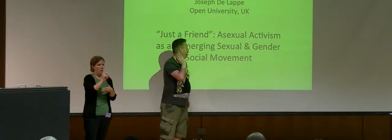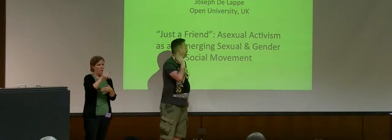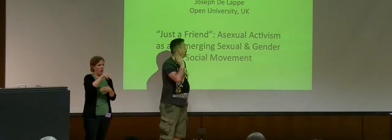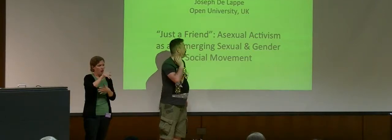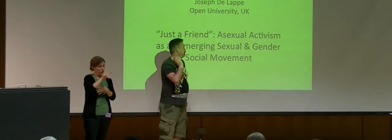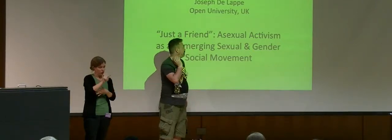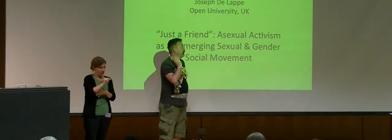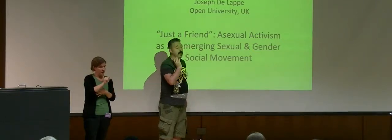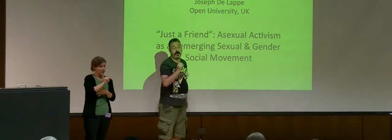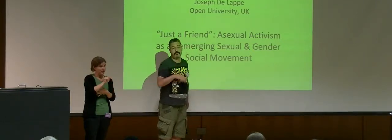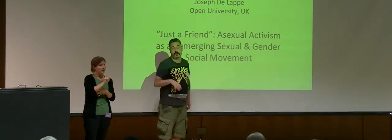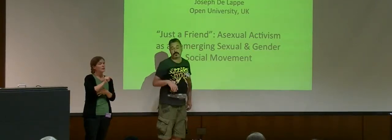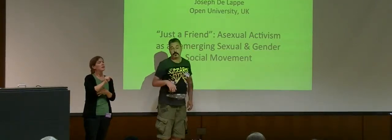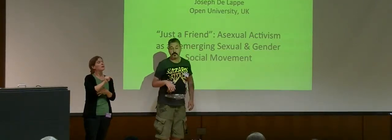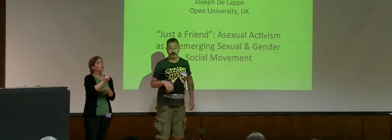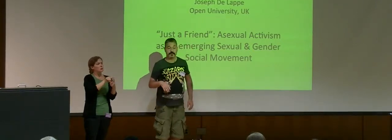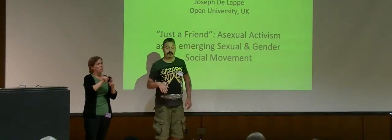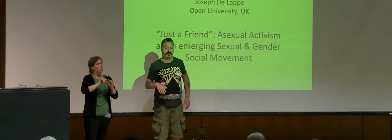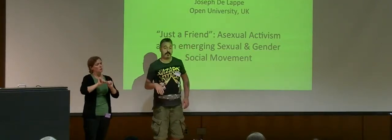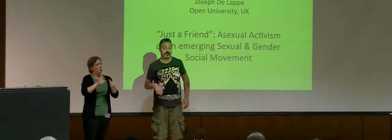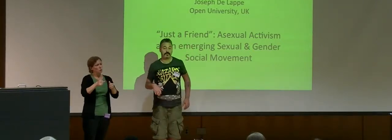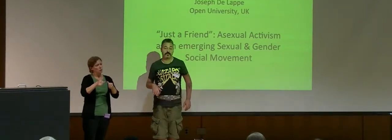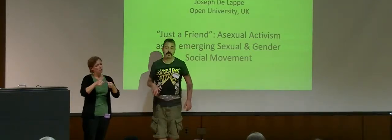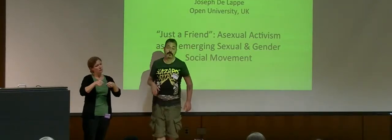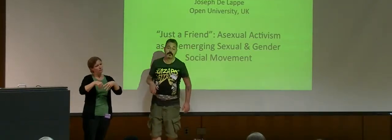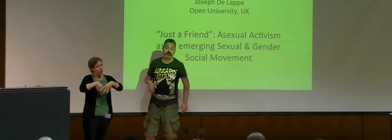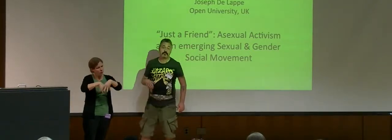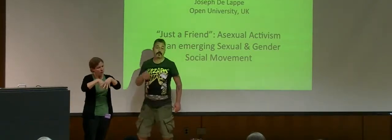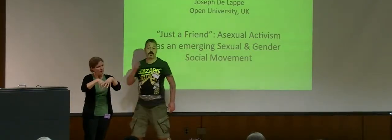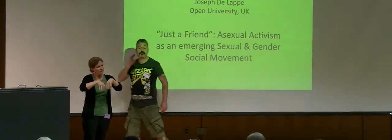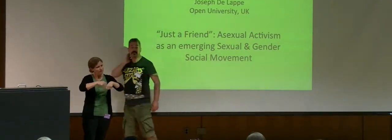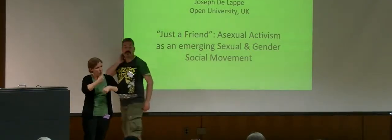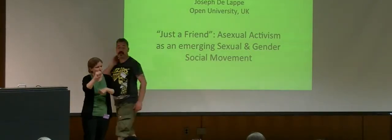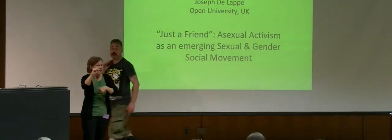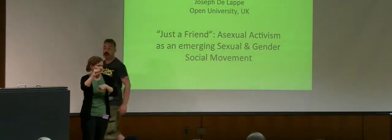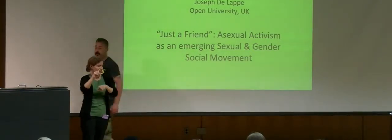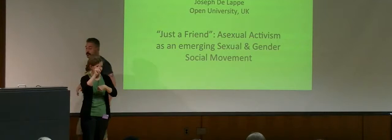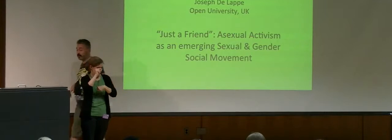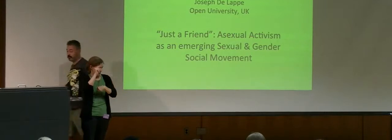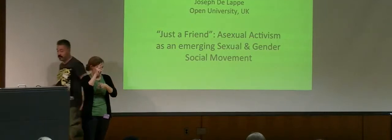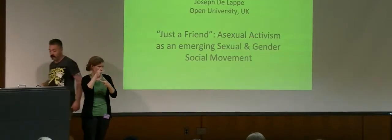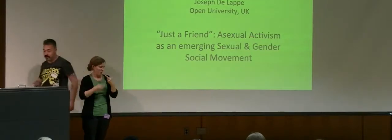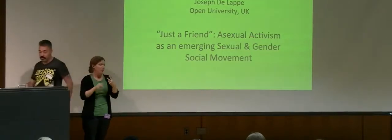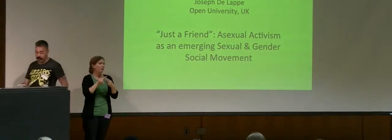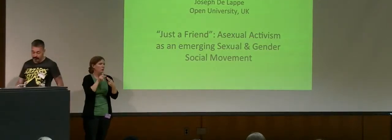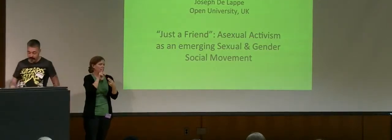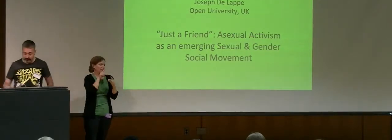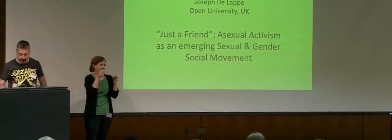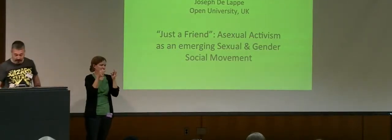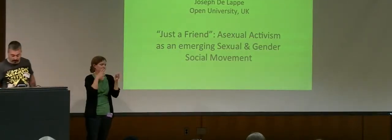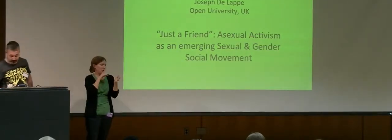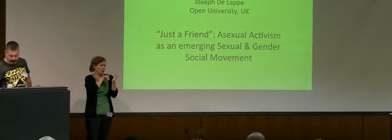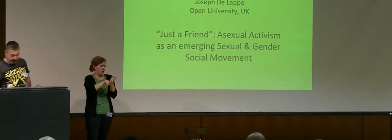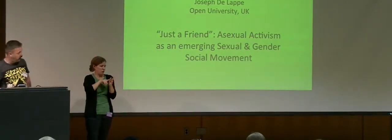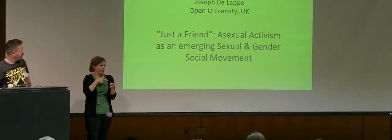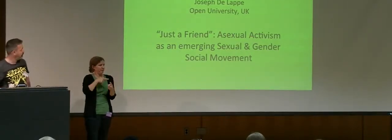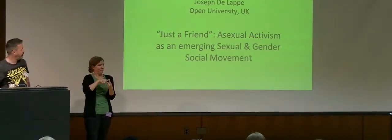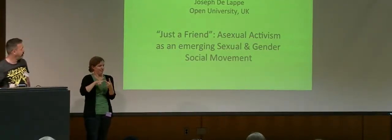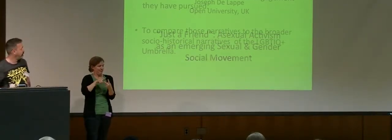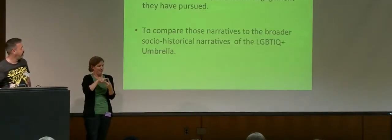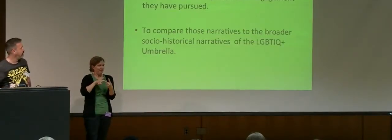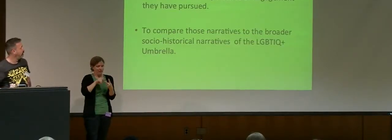a social movement theorist. And so I'm kind of here to tell you a little bit about the research that I'm doing on